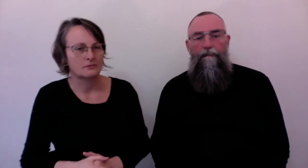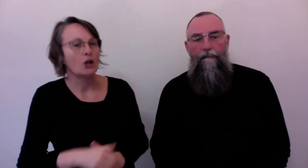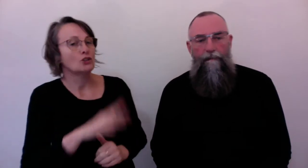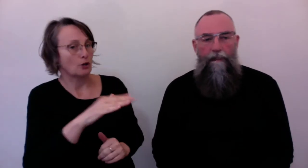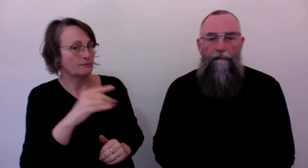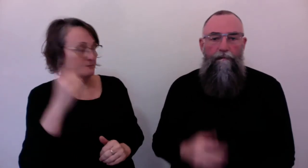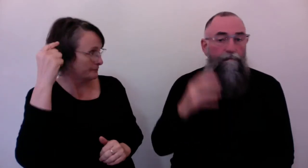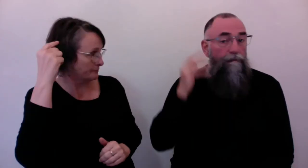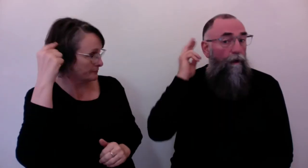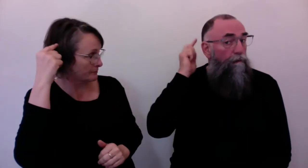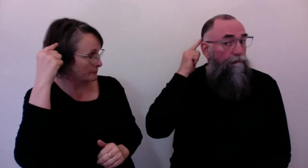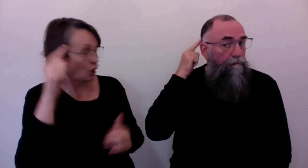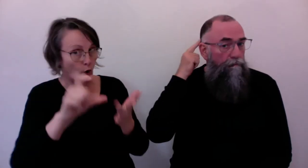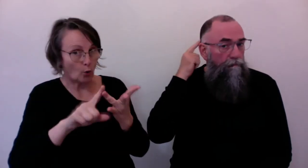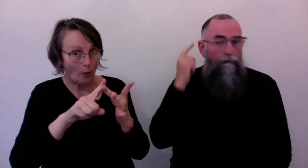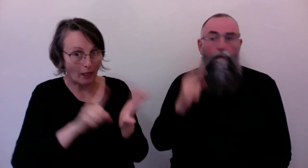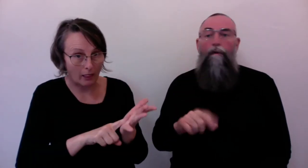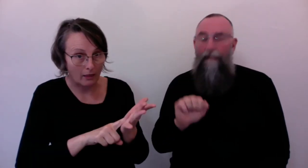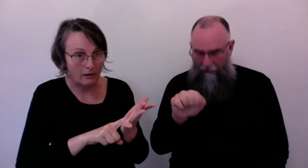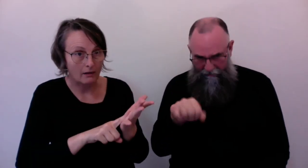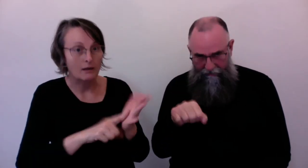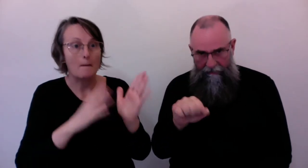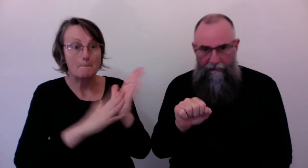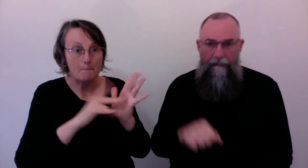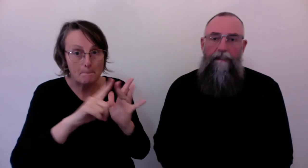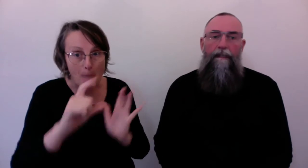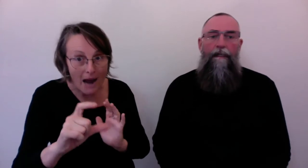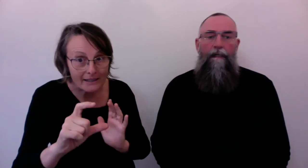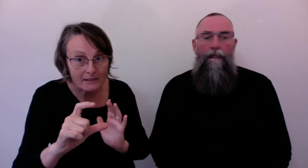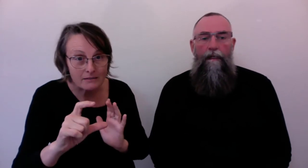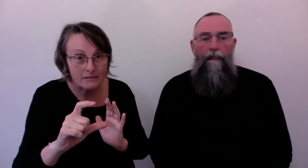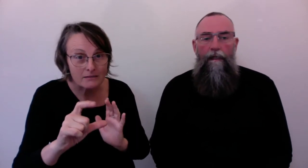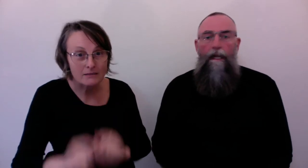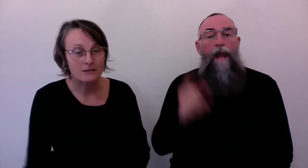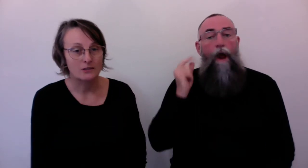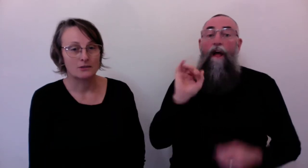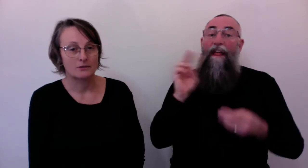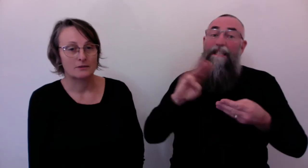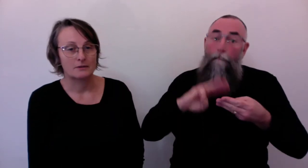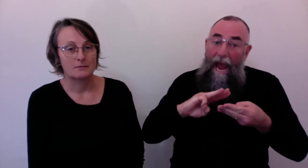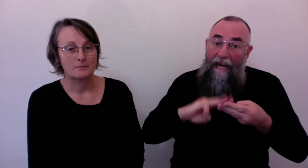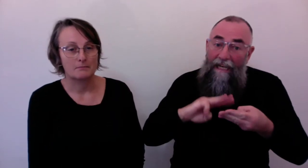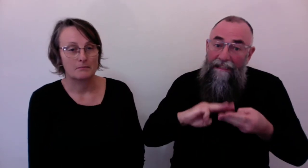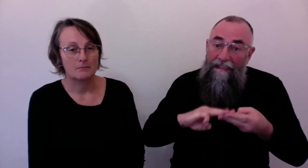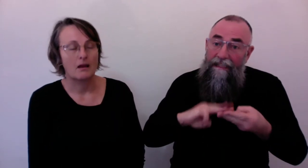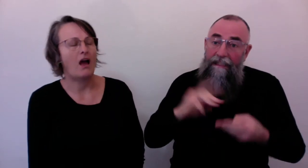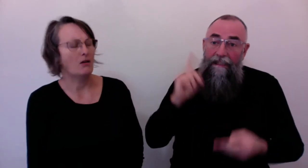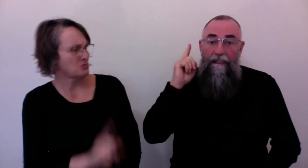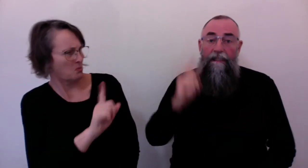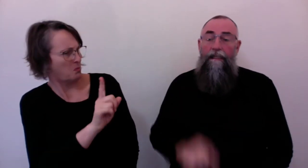yeah. So That's that's the coil. coil. That's the coil. So yeah. that's the microphone. No. No, that's the magnet. Okay. So The what's that magnet. doing? So